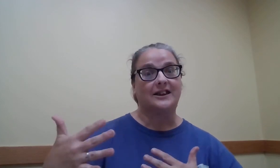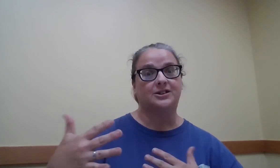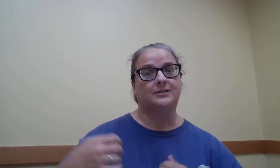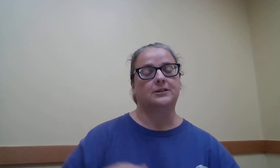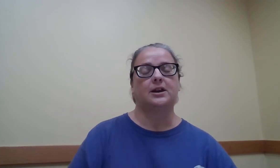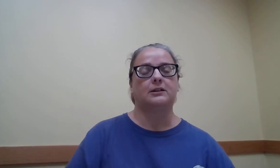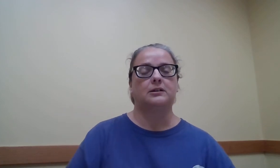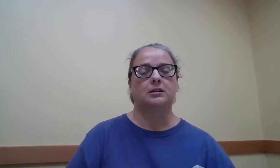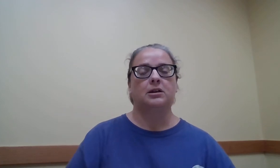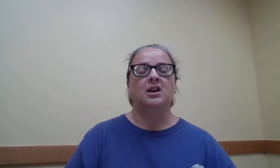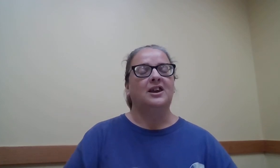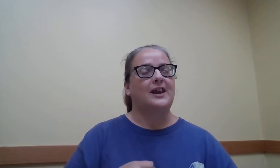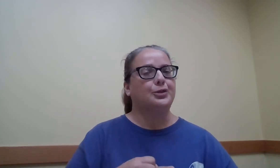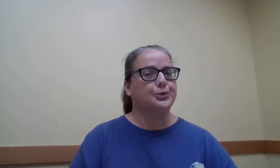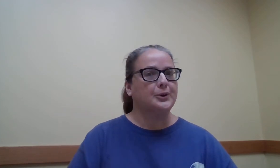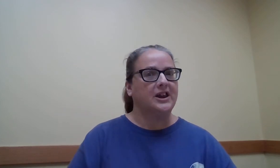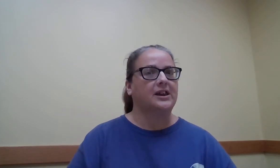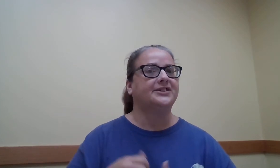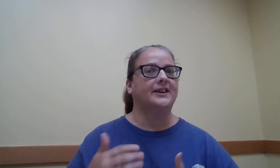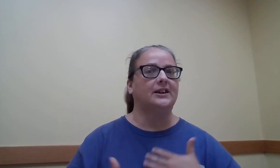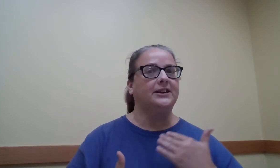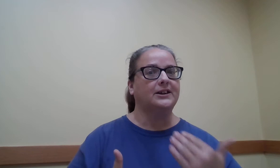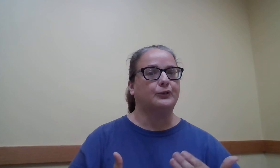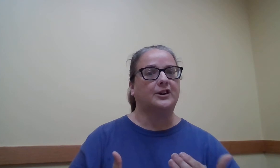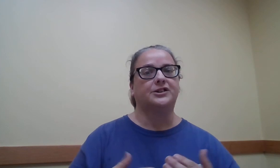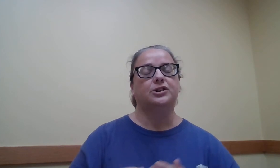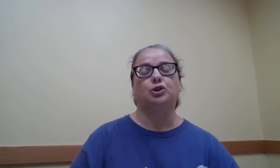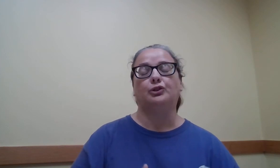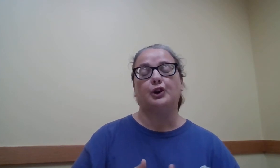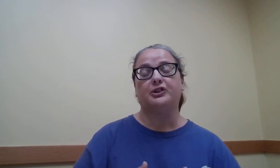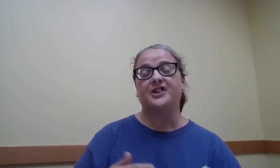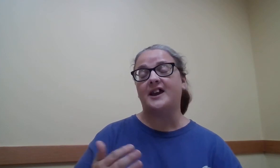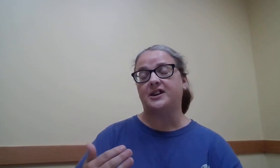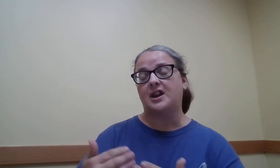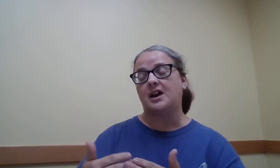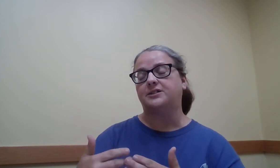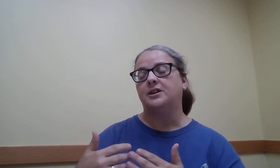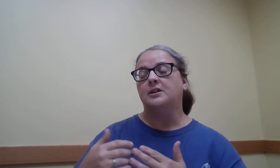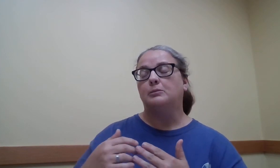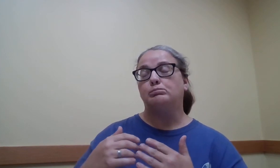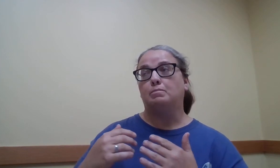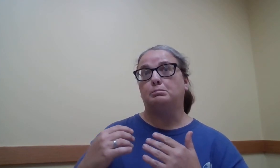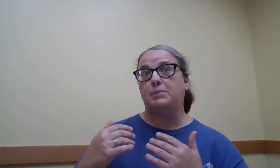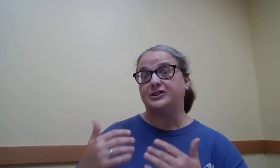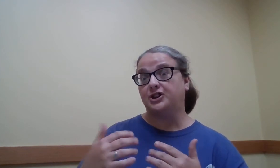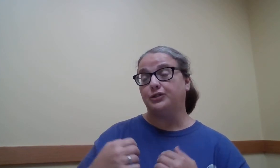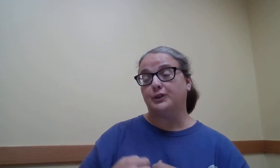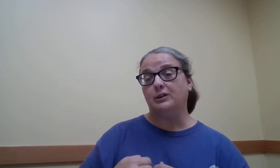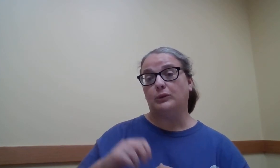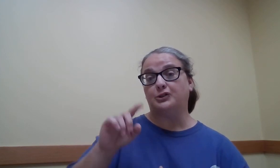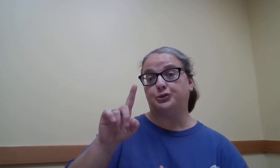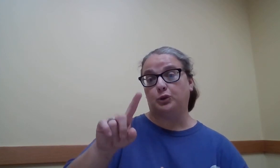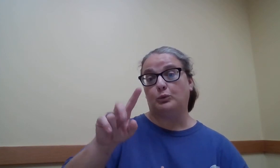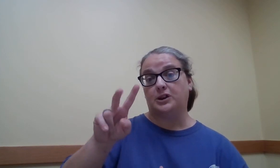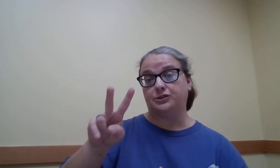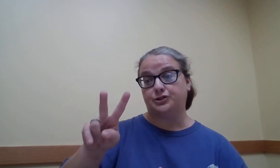that, okay? Now 3 is slightly different. You'll notice I did not mention 3 when I was doing 1,